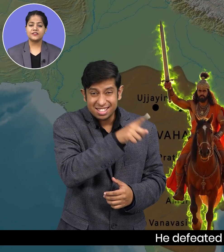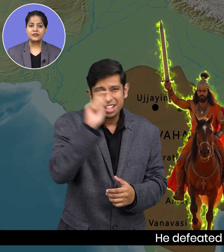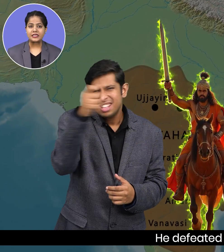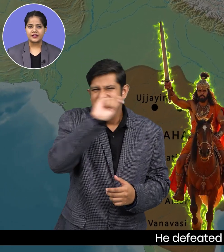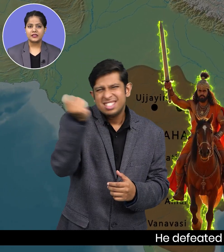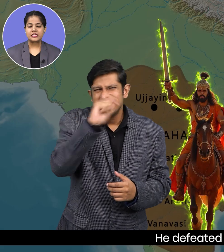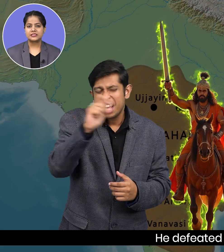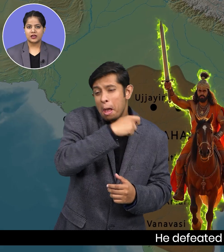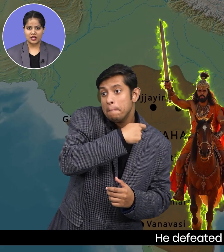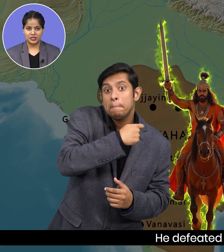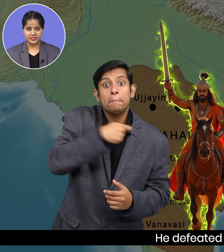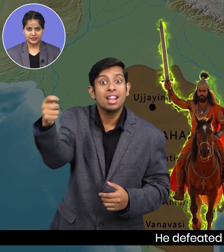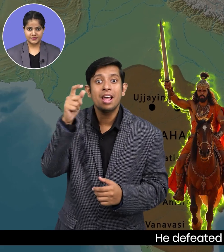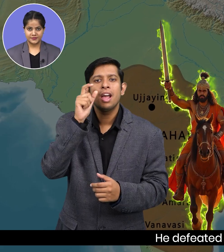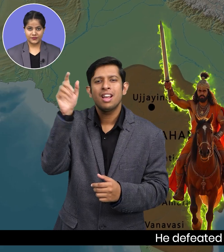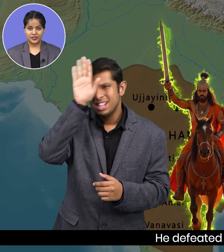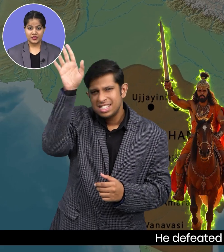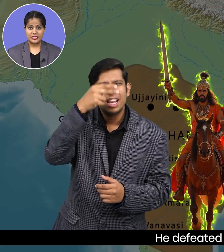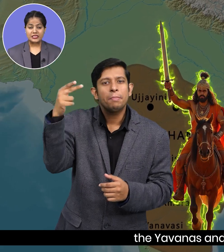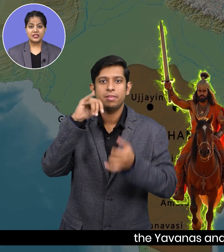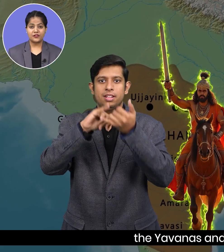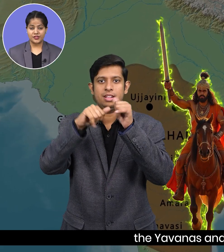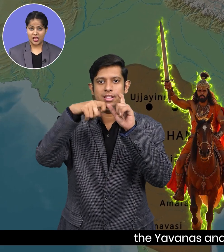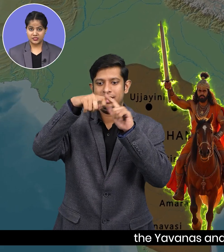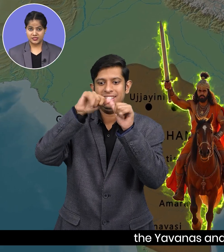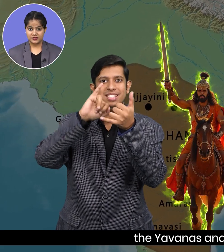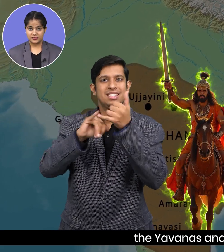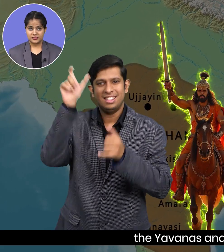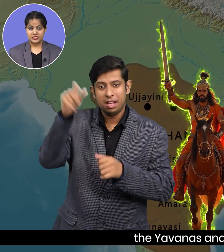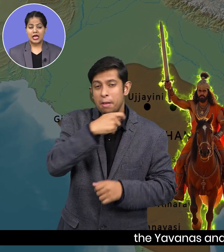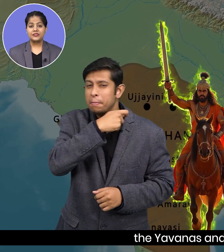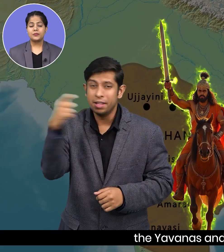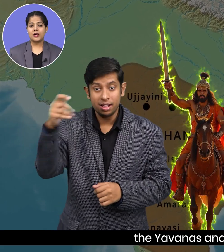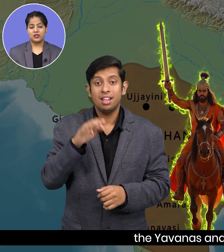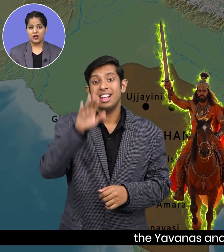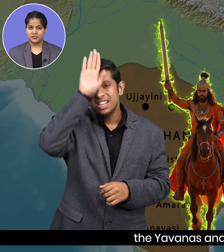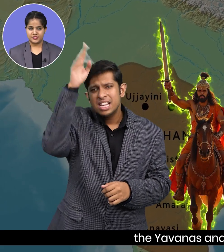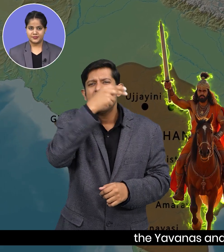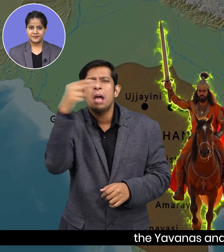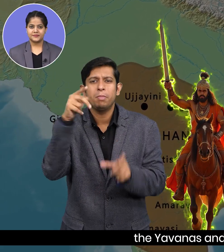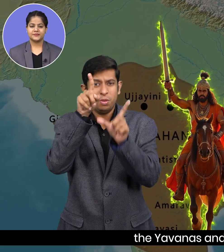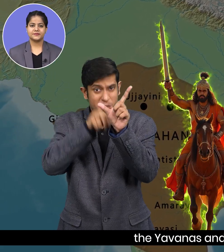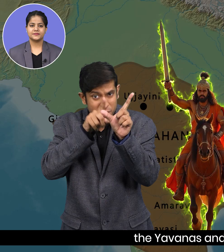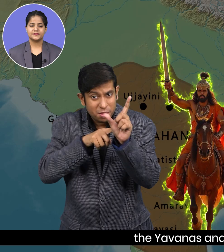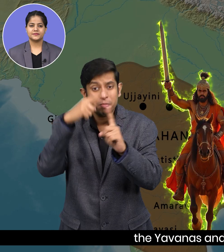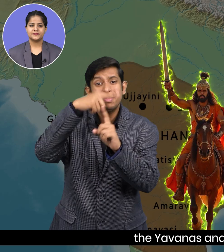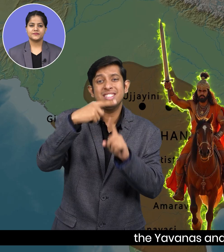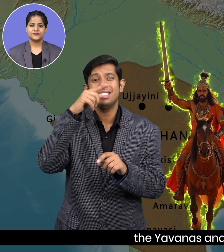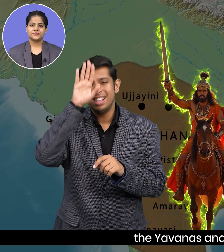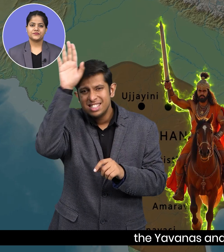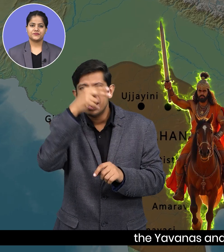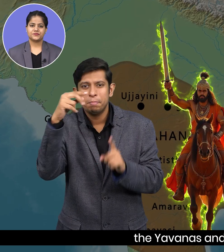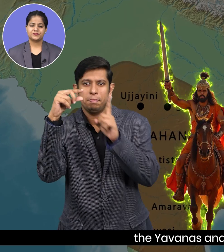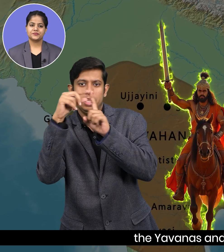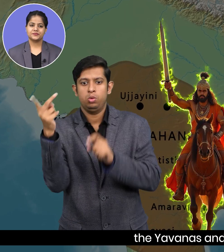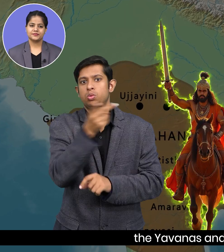He defeated the Sakas, the Yavanas, and the Palavas.